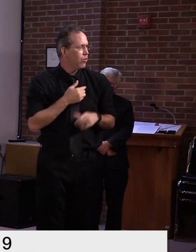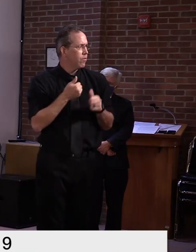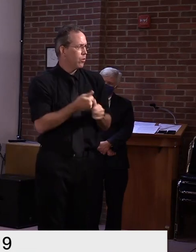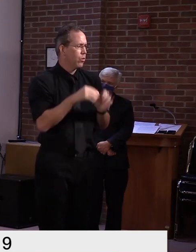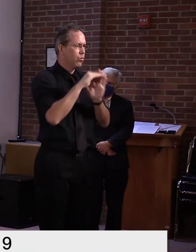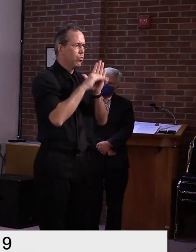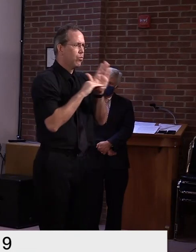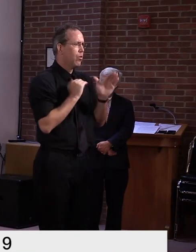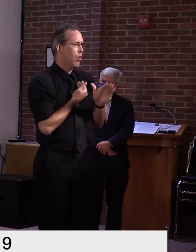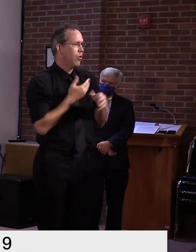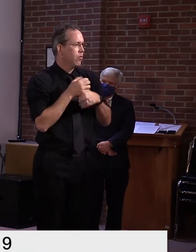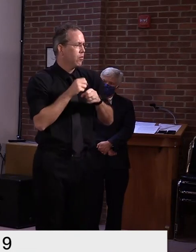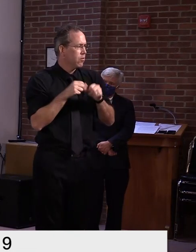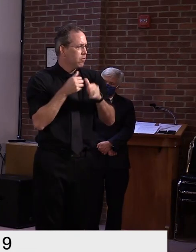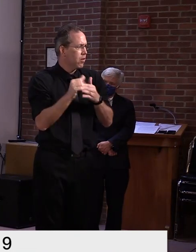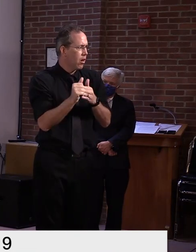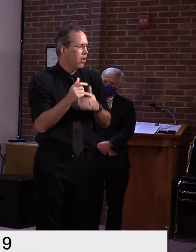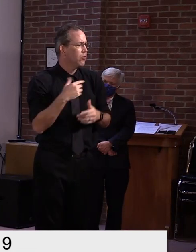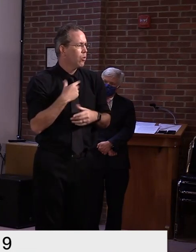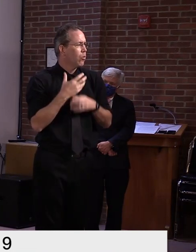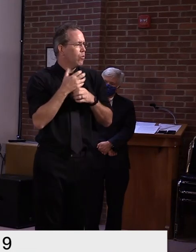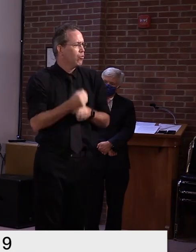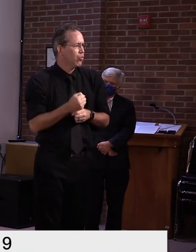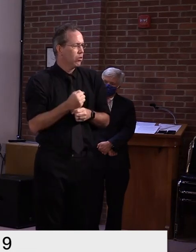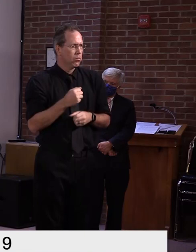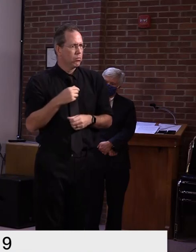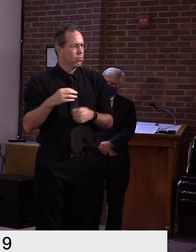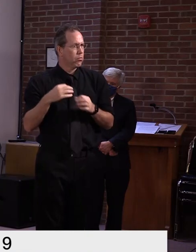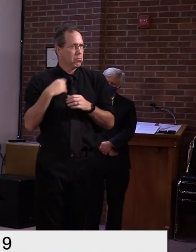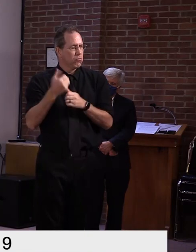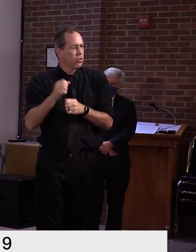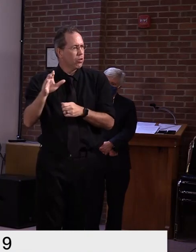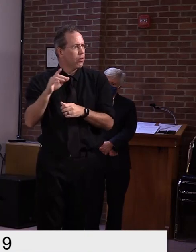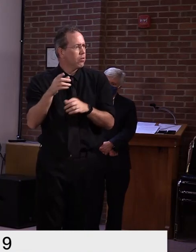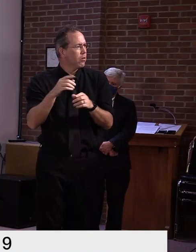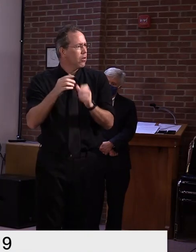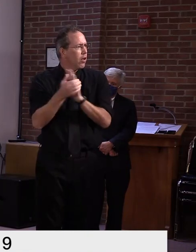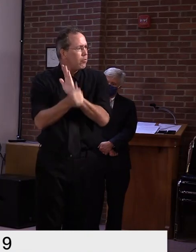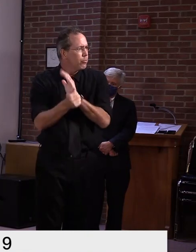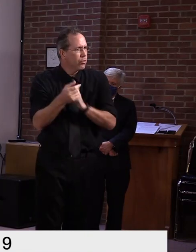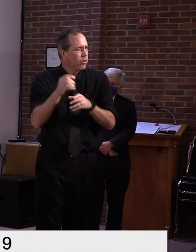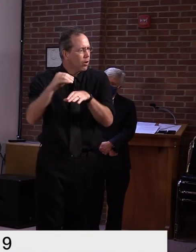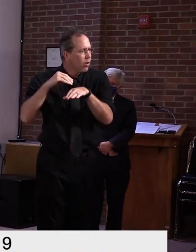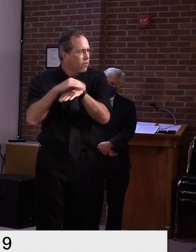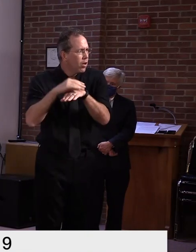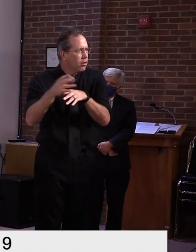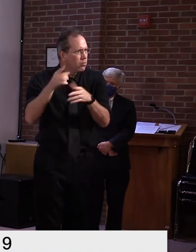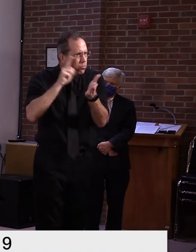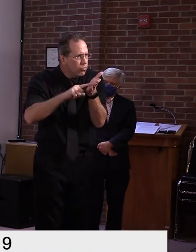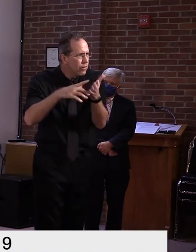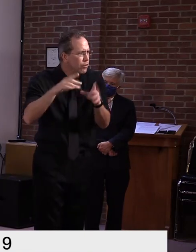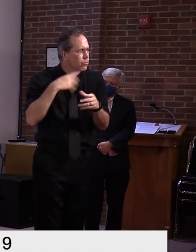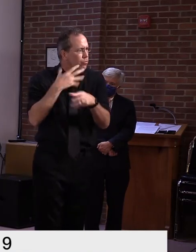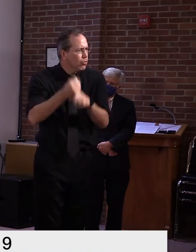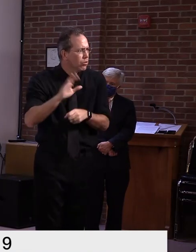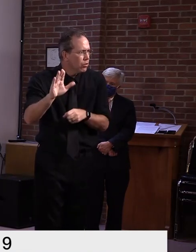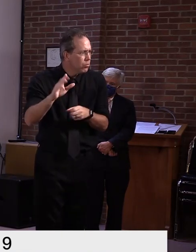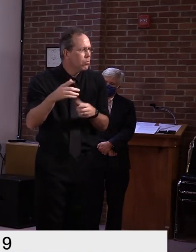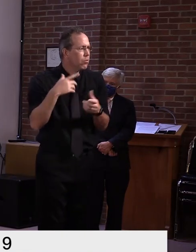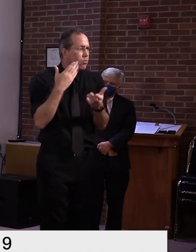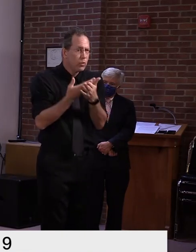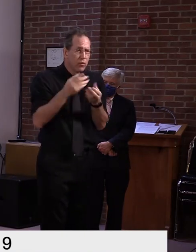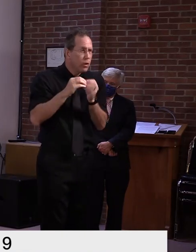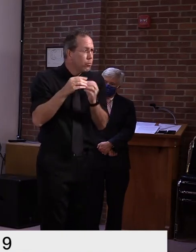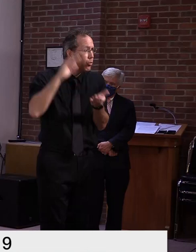forward. And I think that it's, again, it's been, the proof is that it's working. So we're going to continue along that path. I will